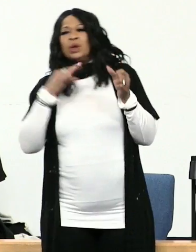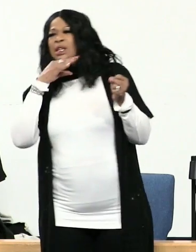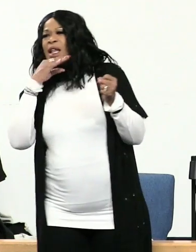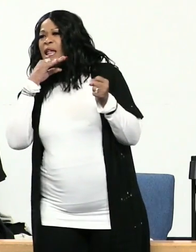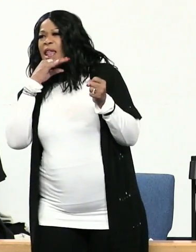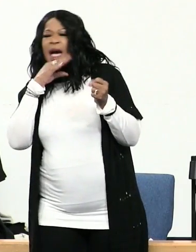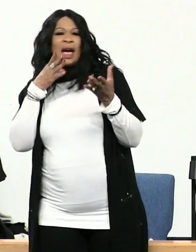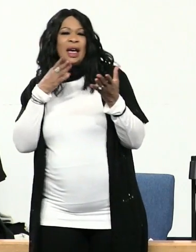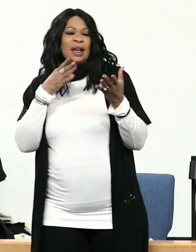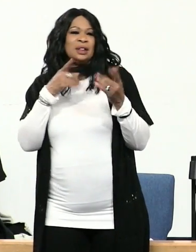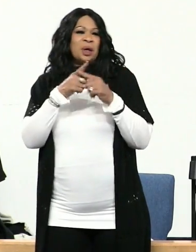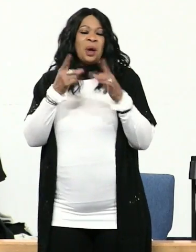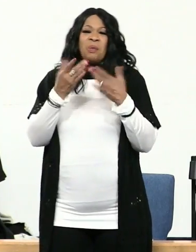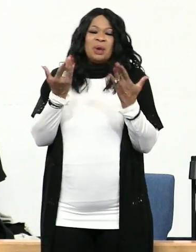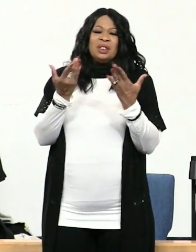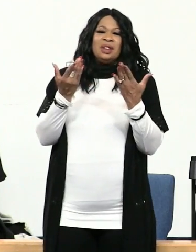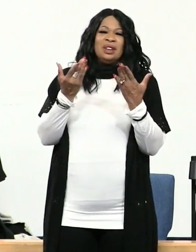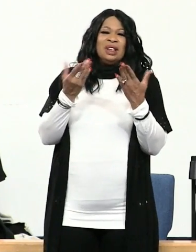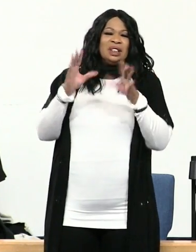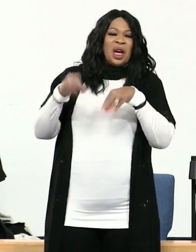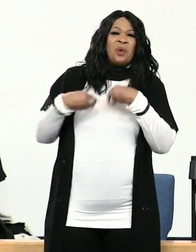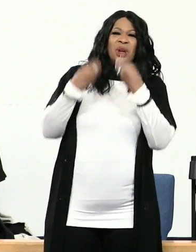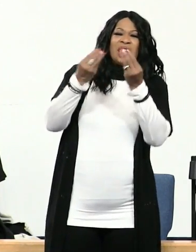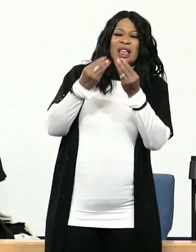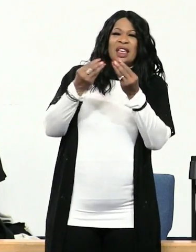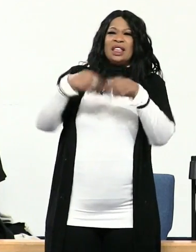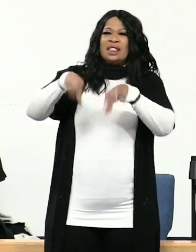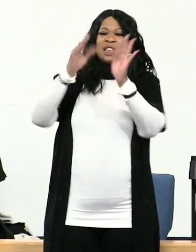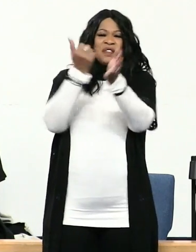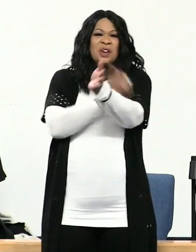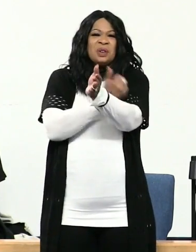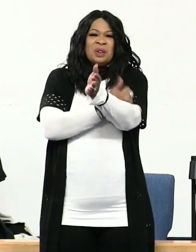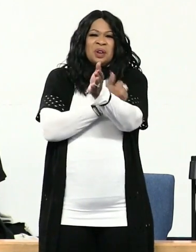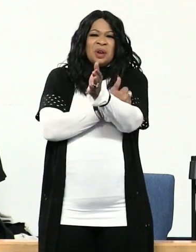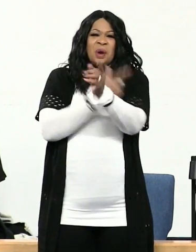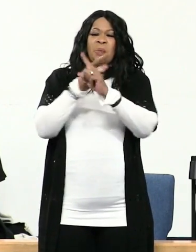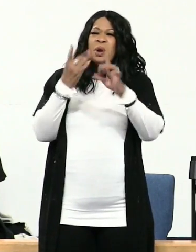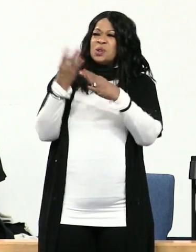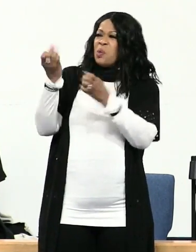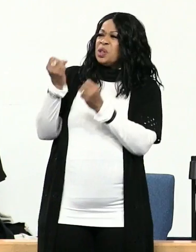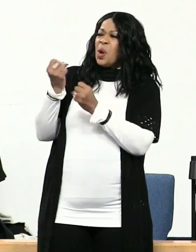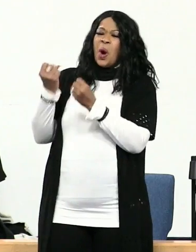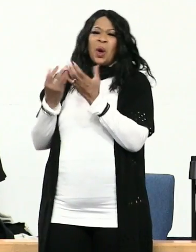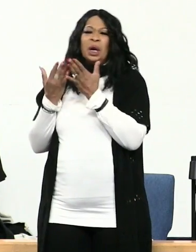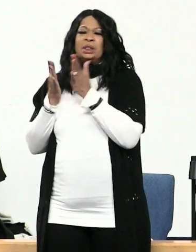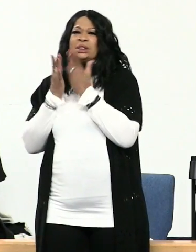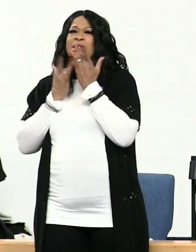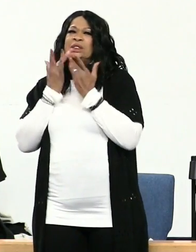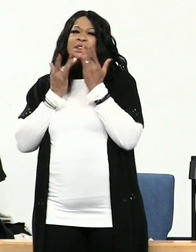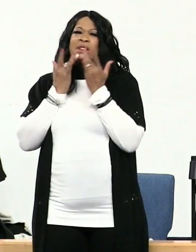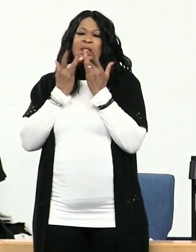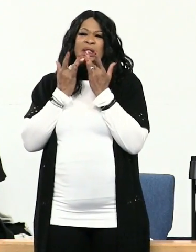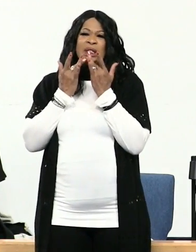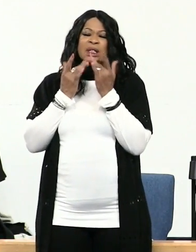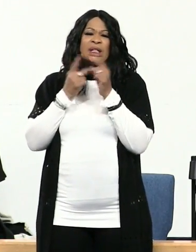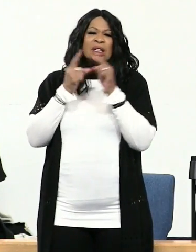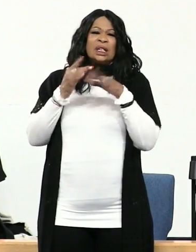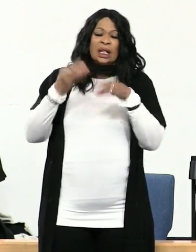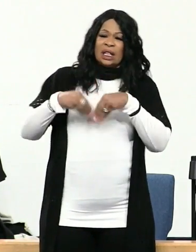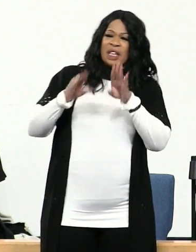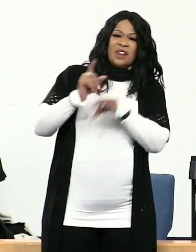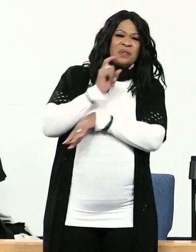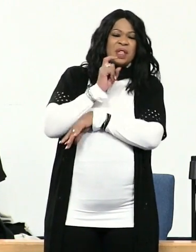to pride. They want to give up drugs, but still hold on to greed. Give up sex, but hold on to lust. Give